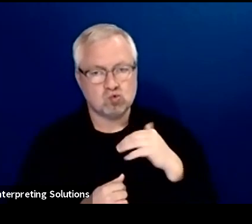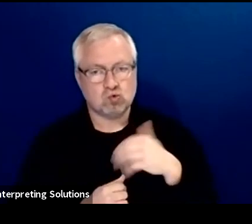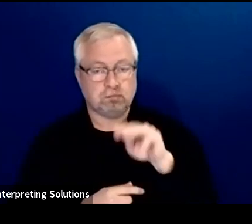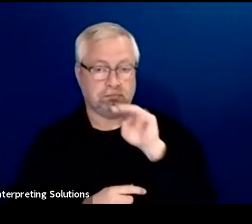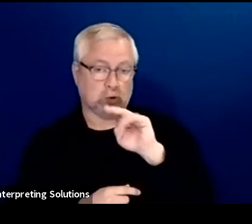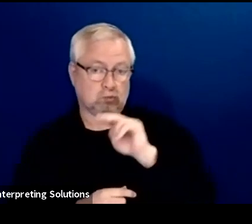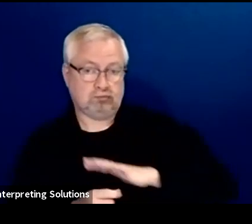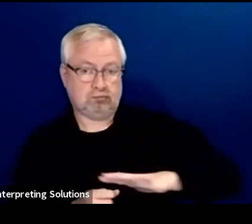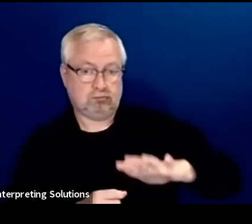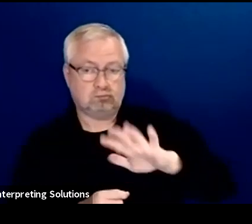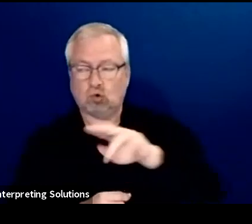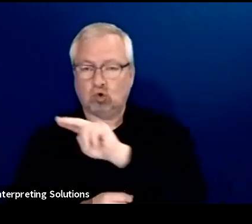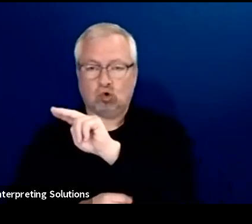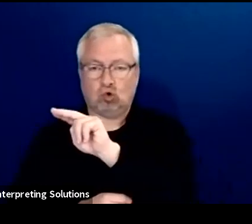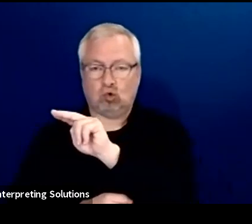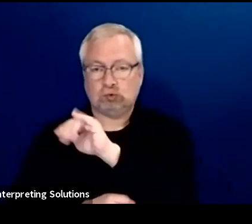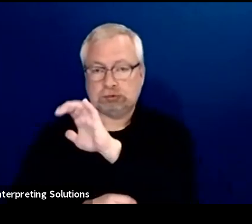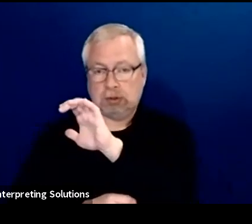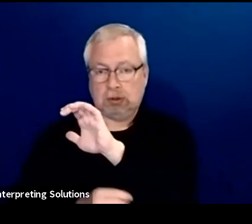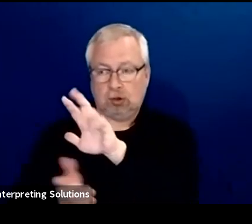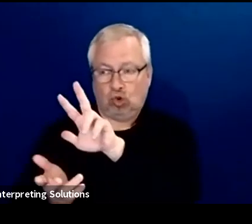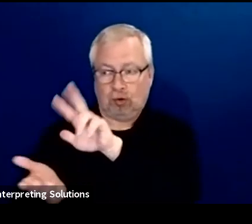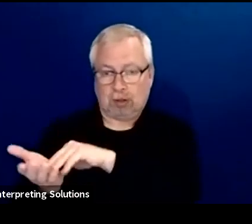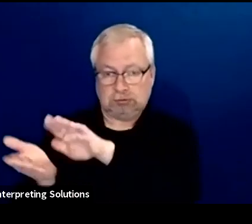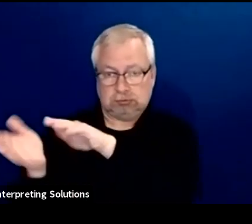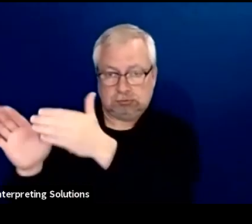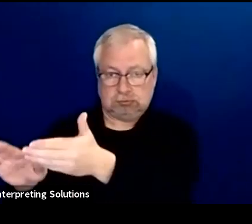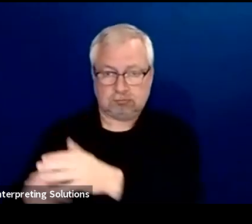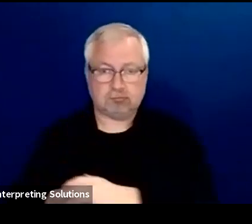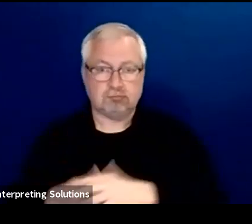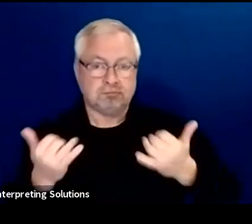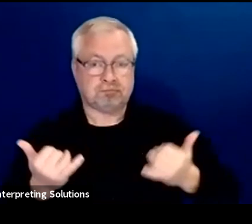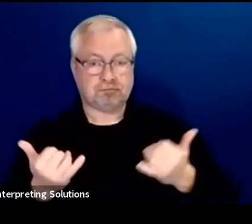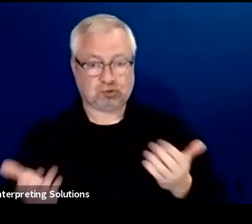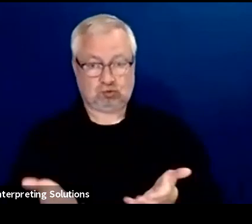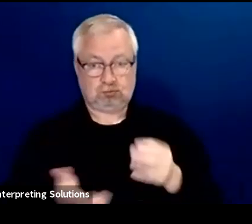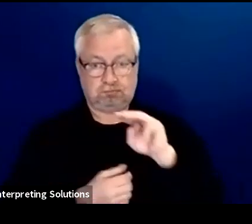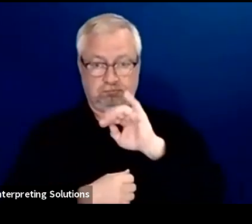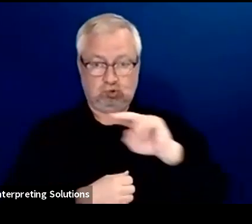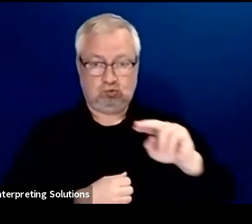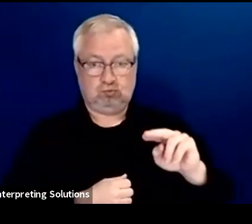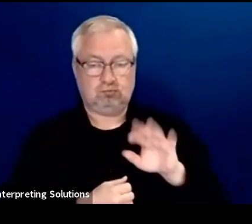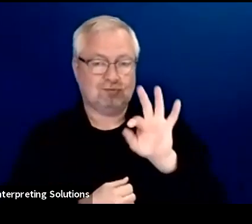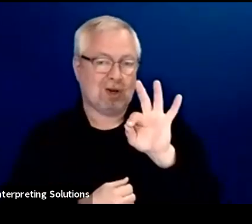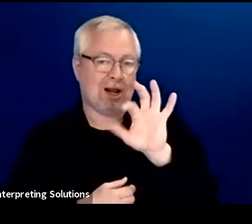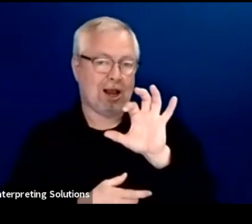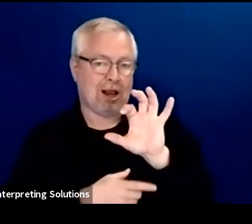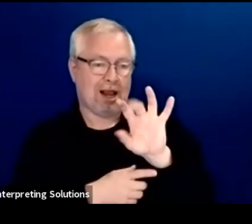Minnesota, we are now at a total of 986 confirmed cases,